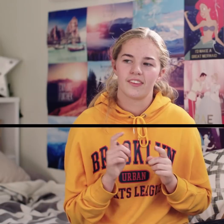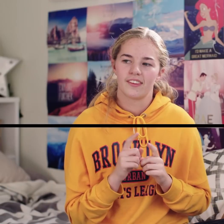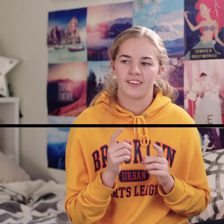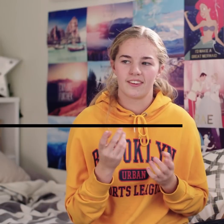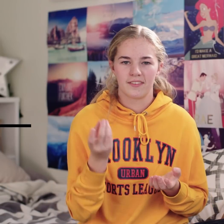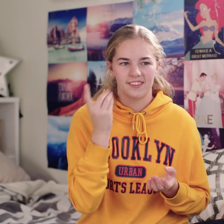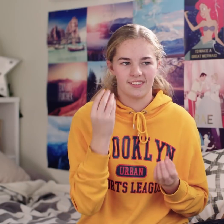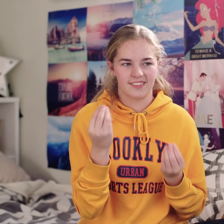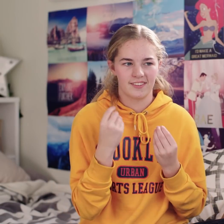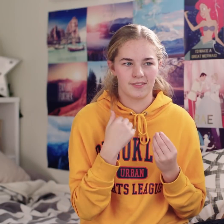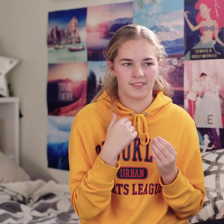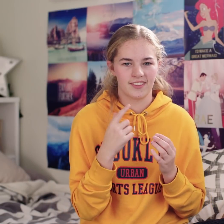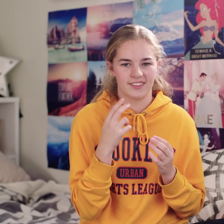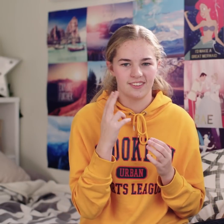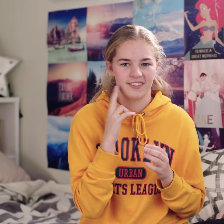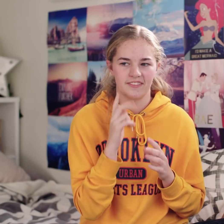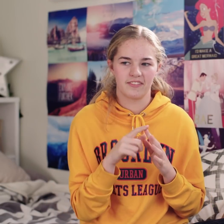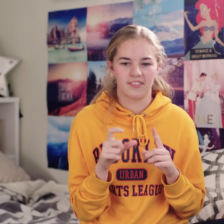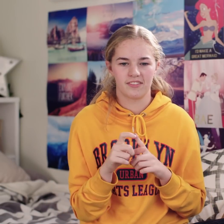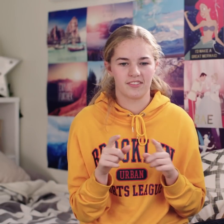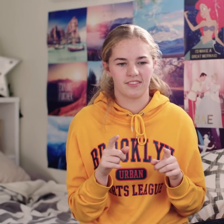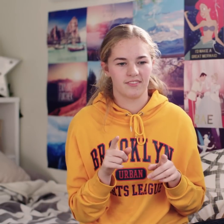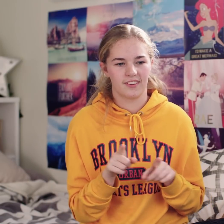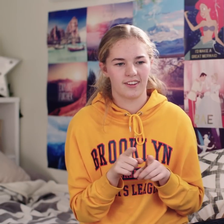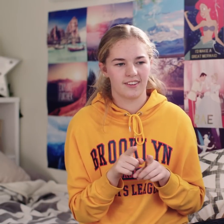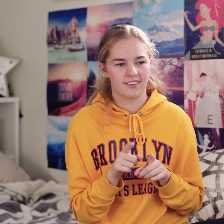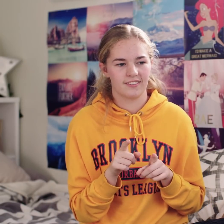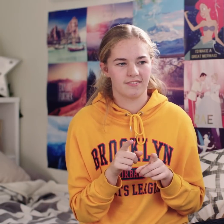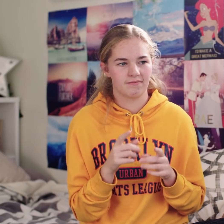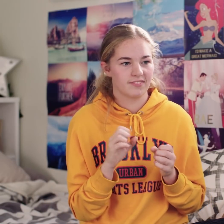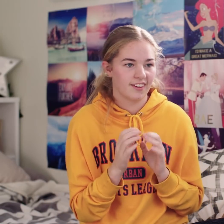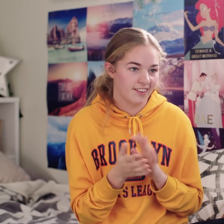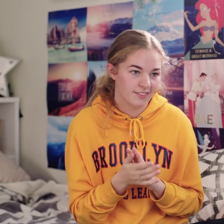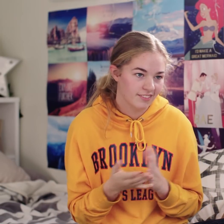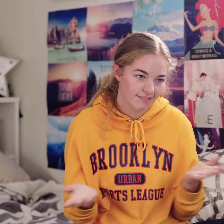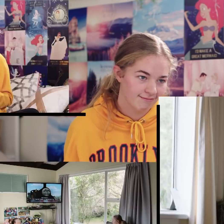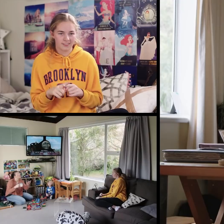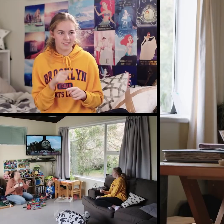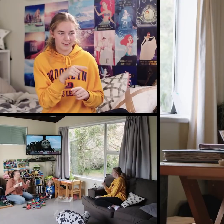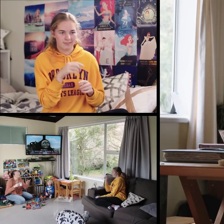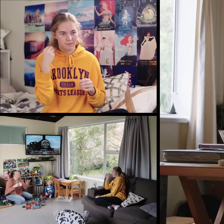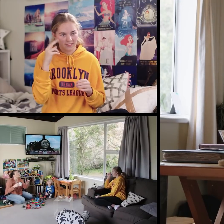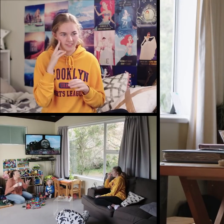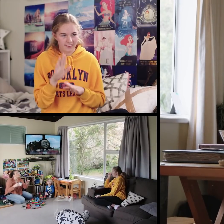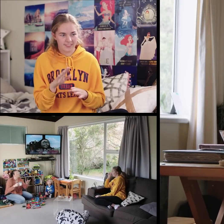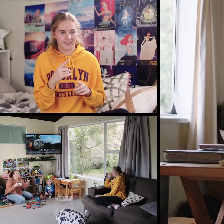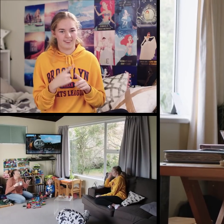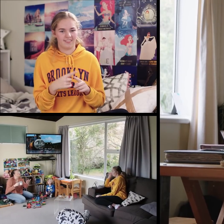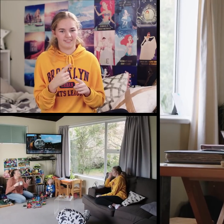Dad? Well, he taught me New Zealand Sign Language, and has also got me into deaf culture. He's really involved with the deaf